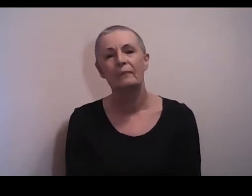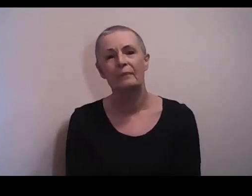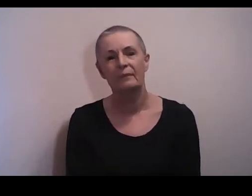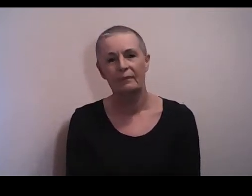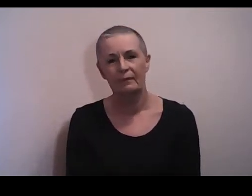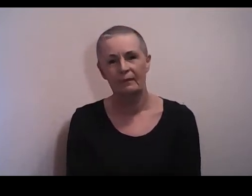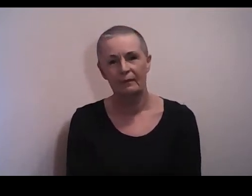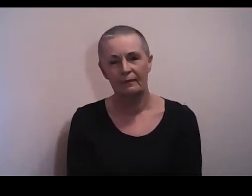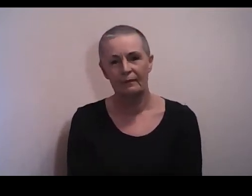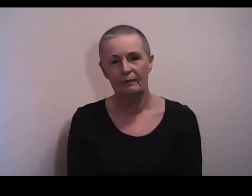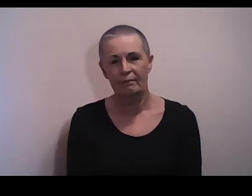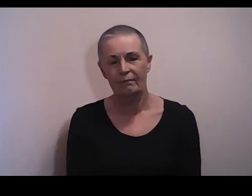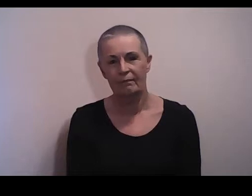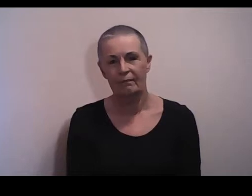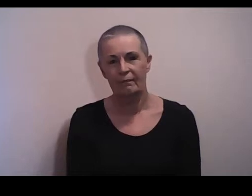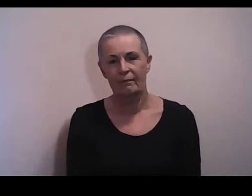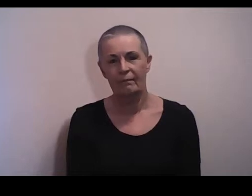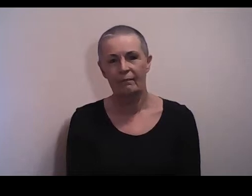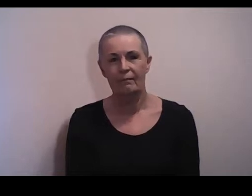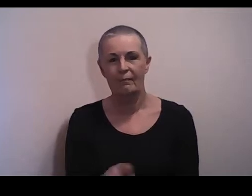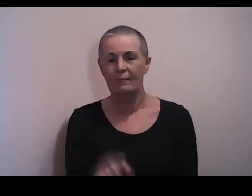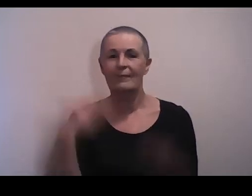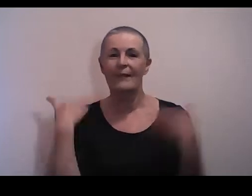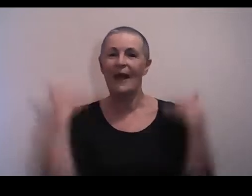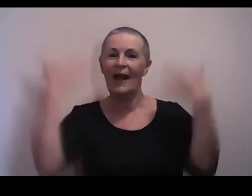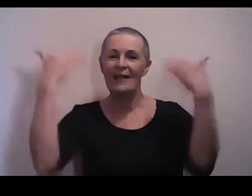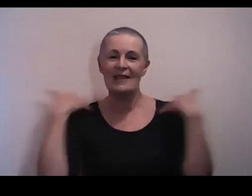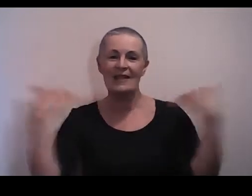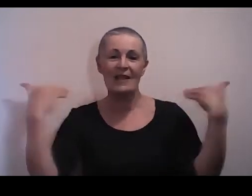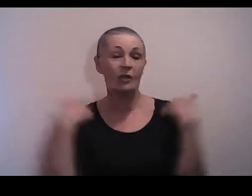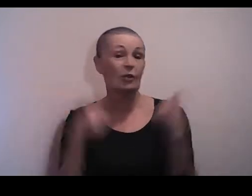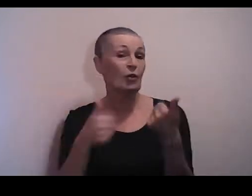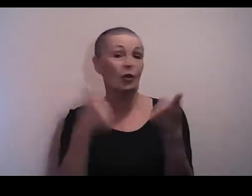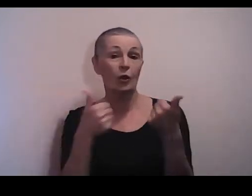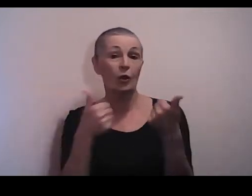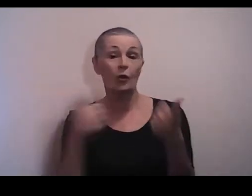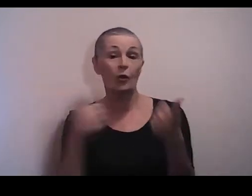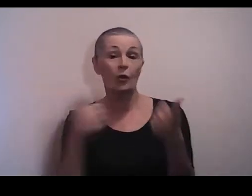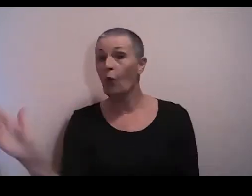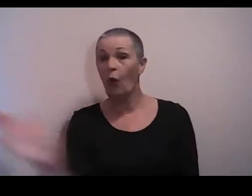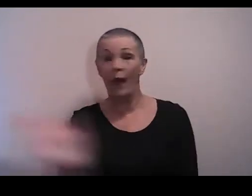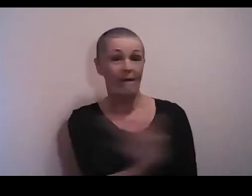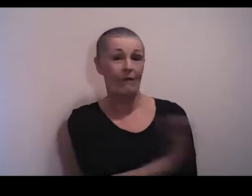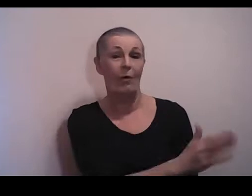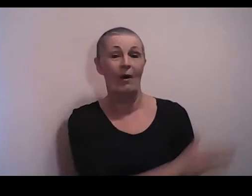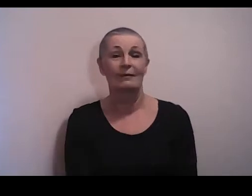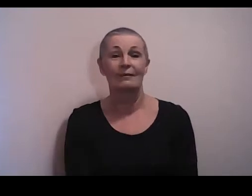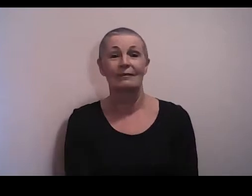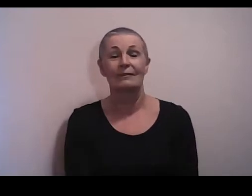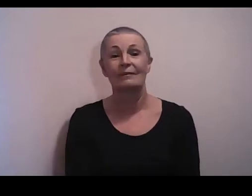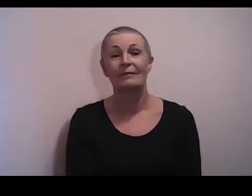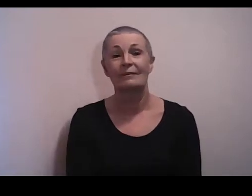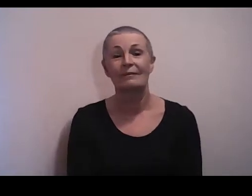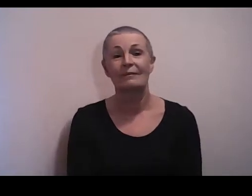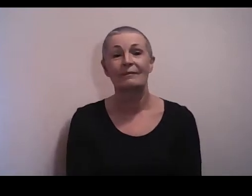So these exercises are good for everyone. This is also a good reminder for practitioners alike.